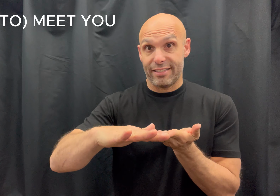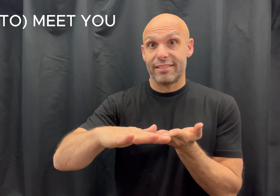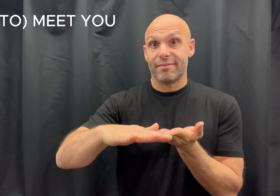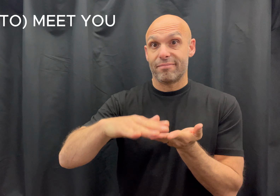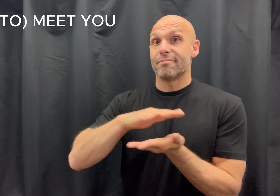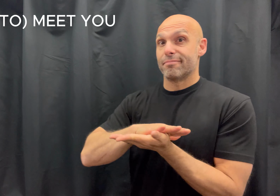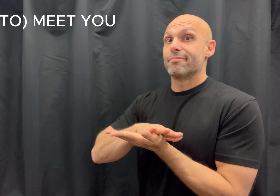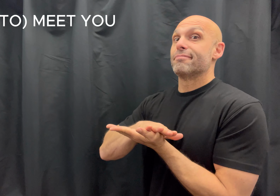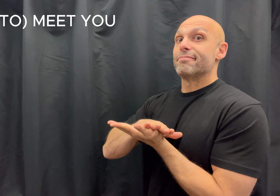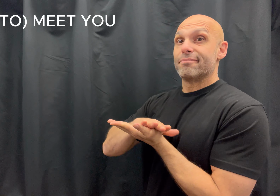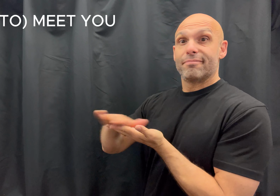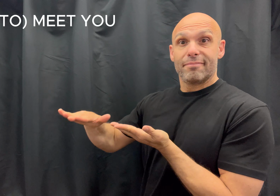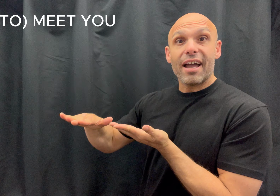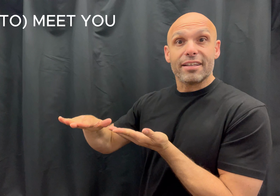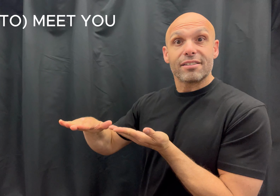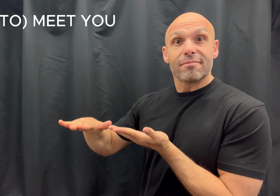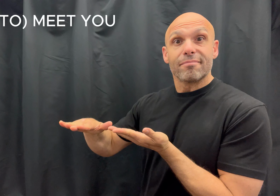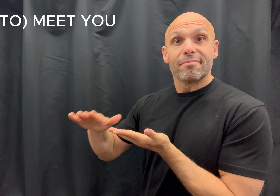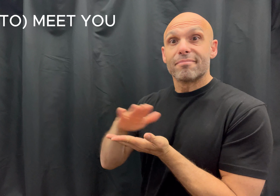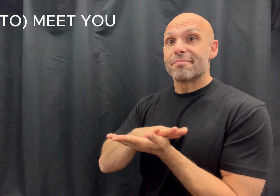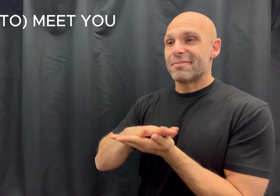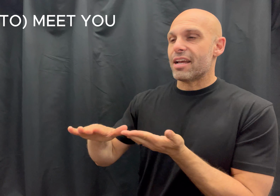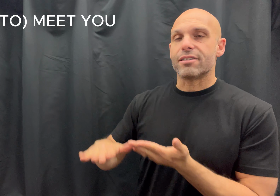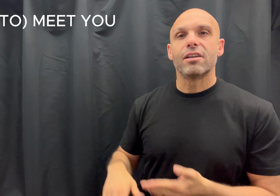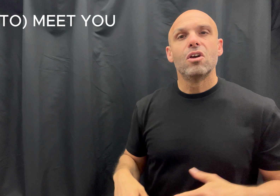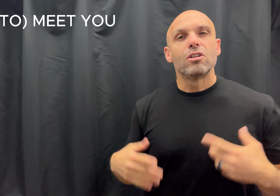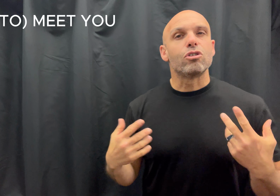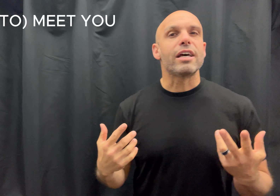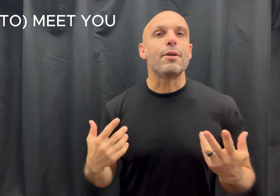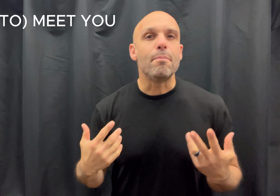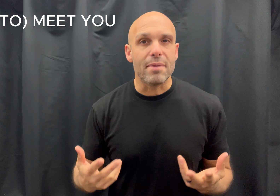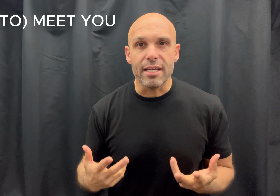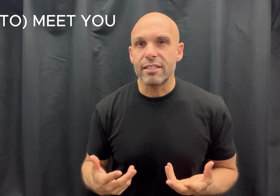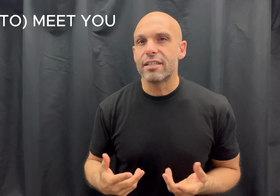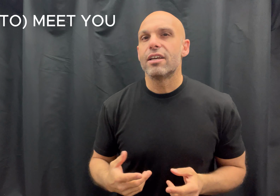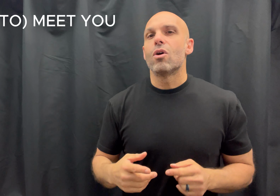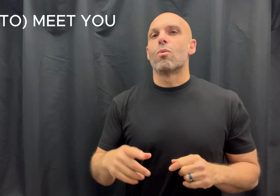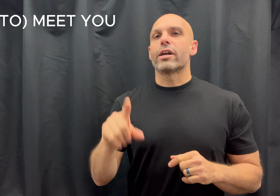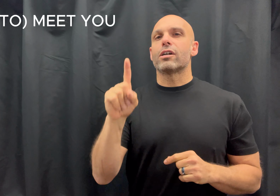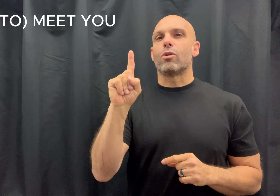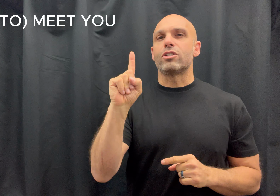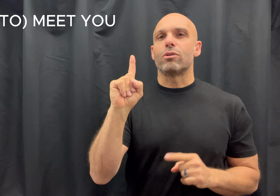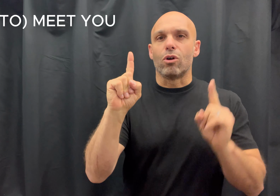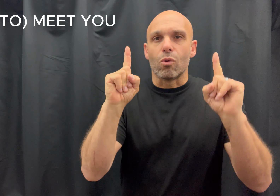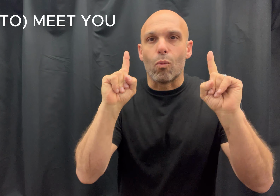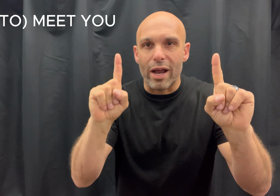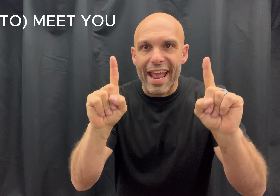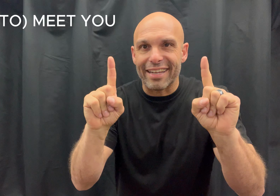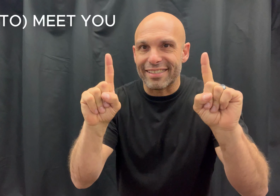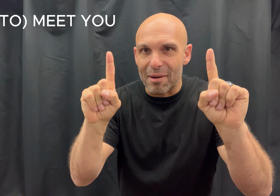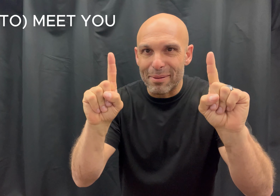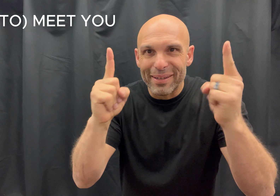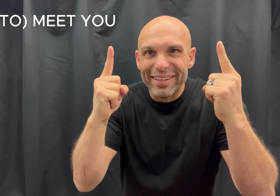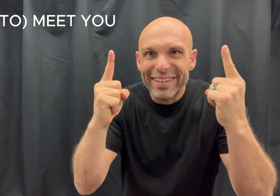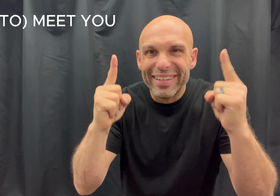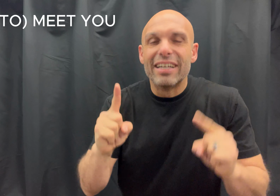Nice. Nice. Nice. To sign meet, we are going to hold one hand up.